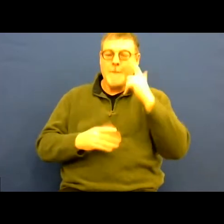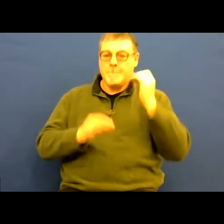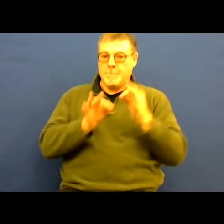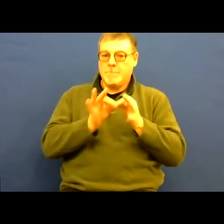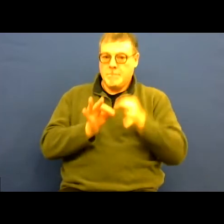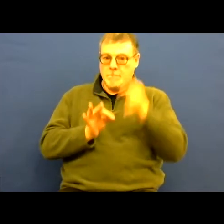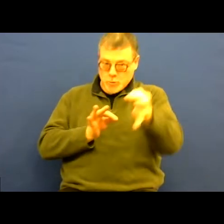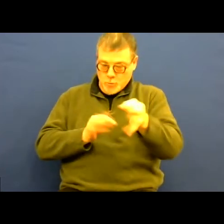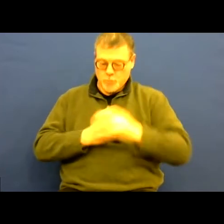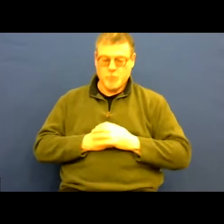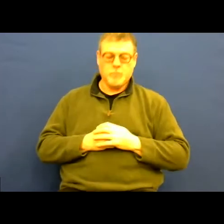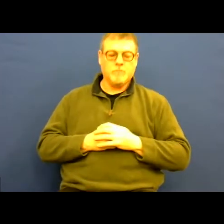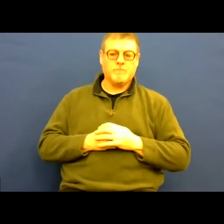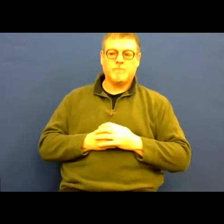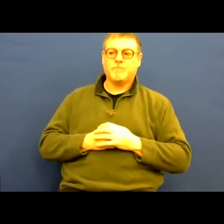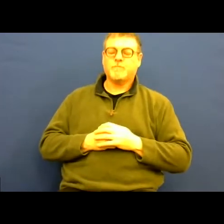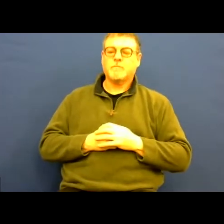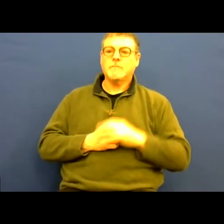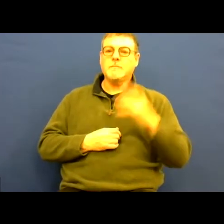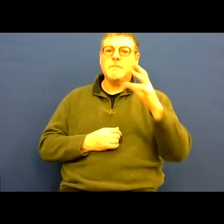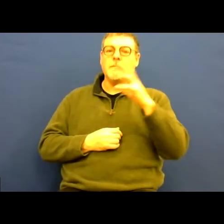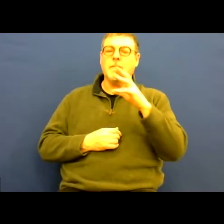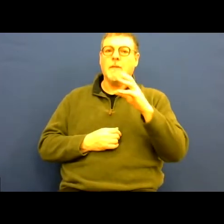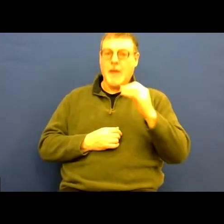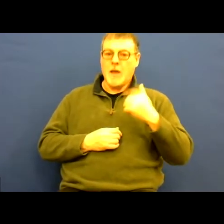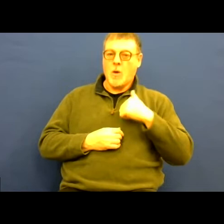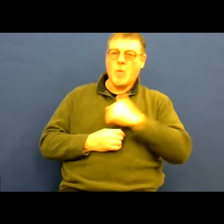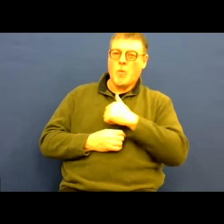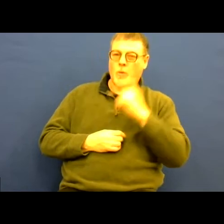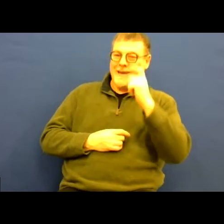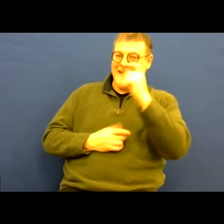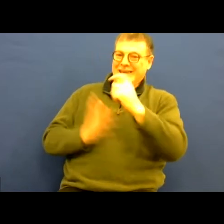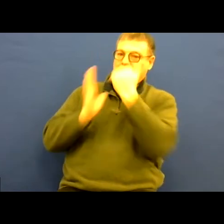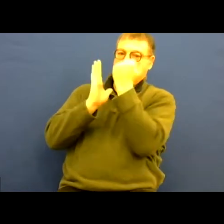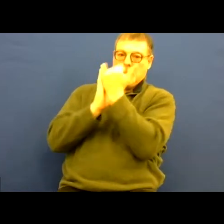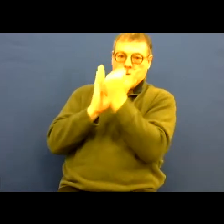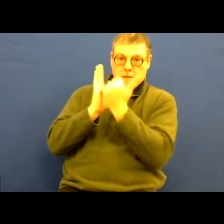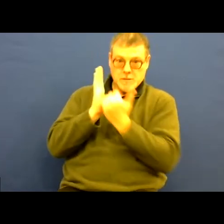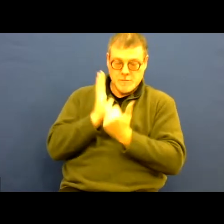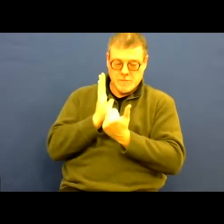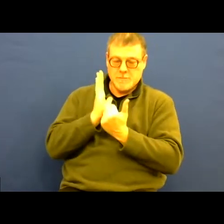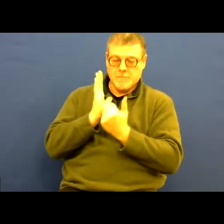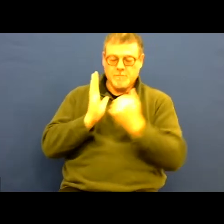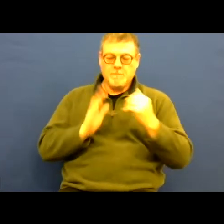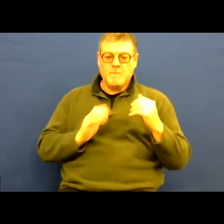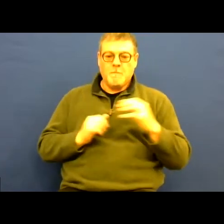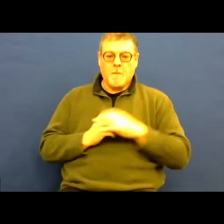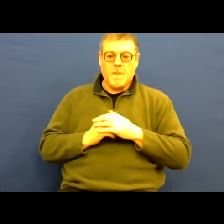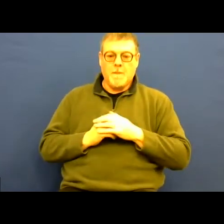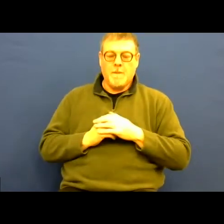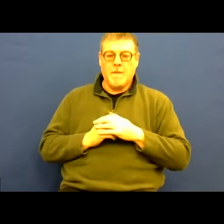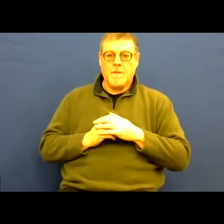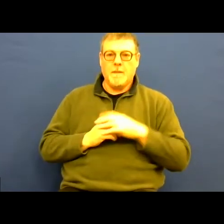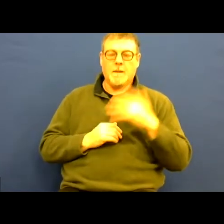postponed. We had given them a list of